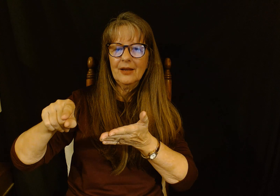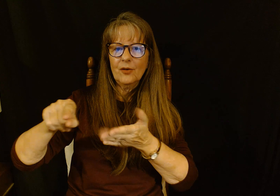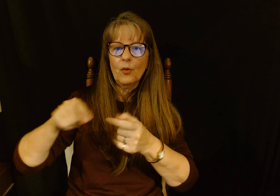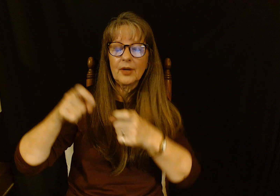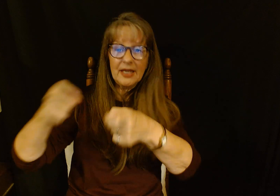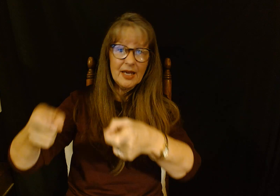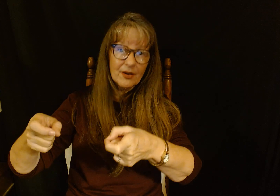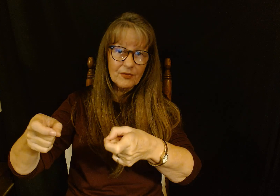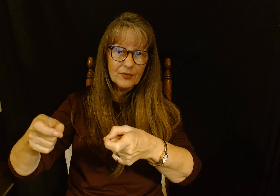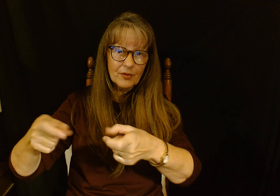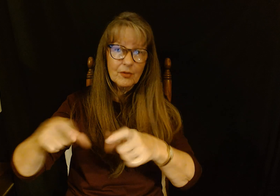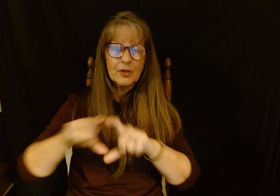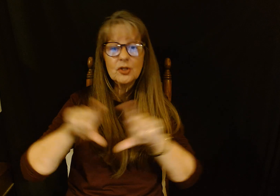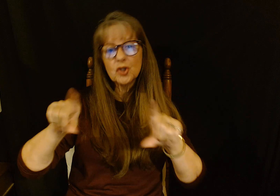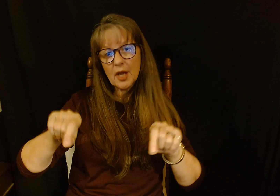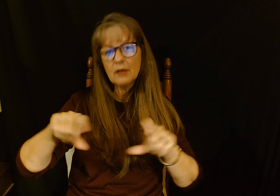or give. Check.